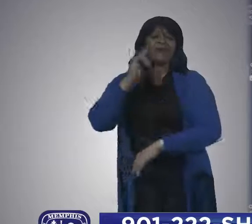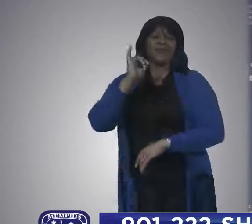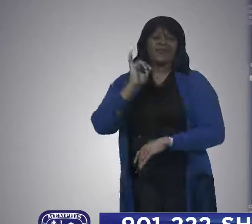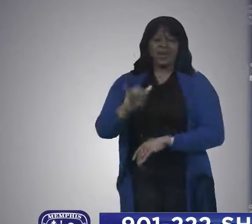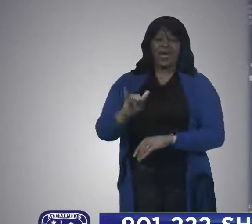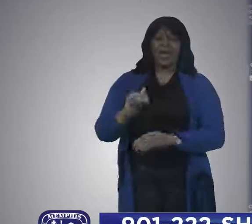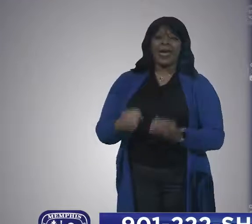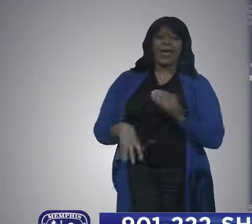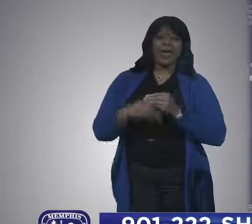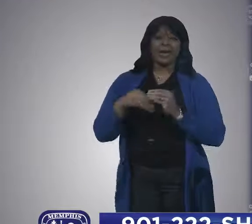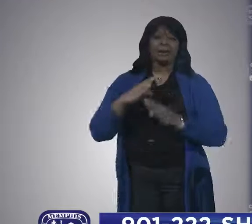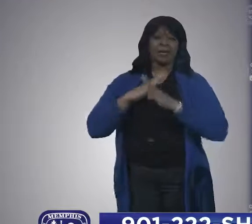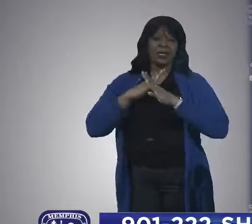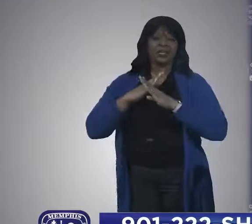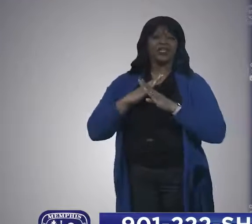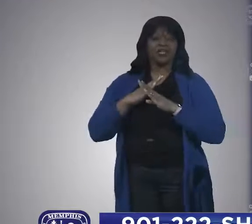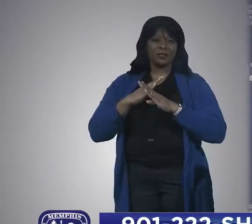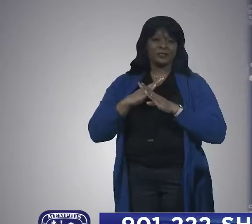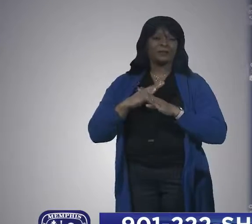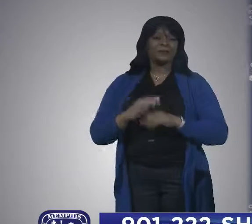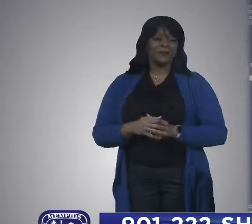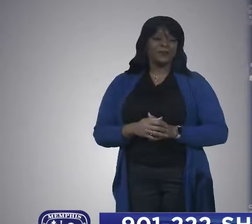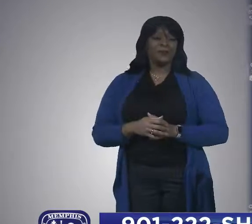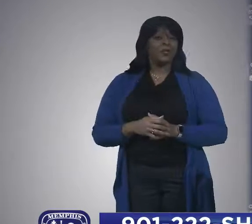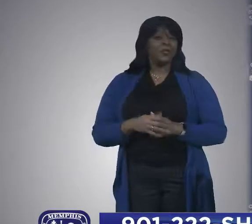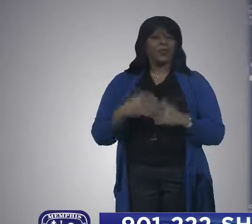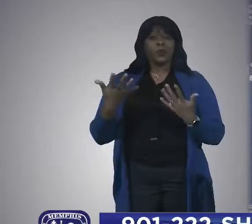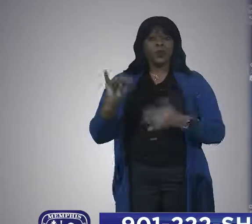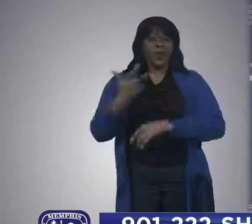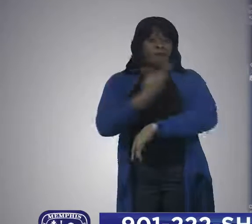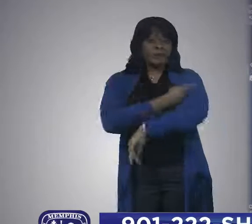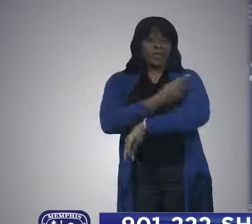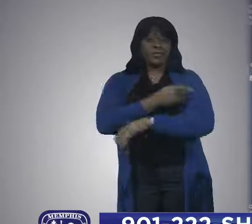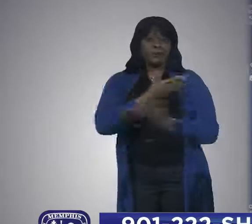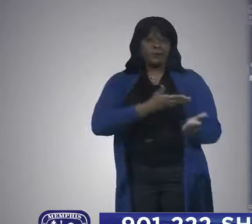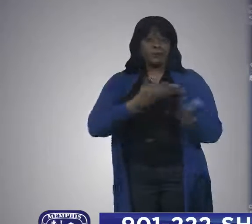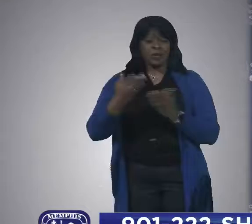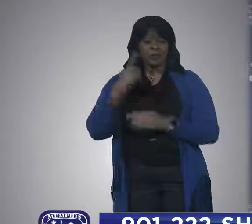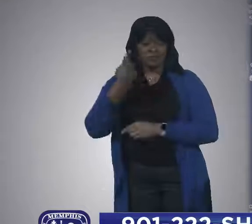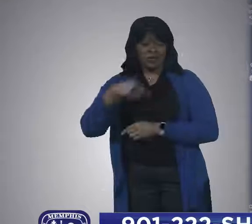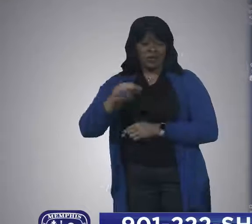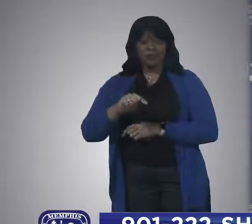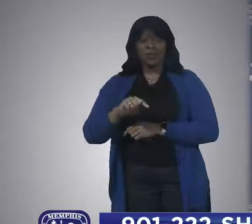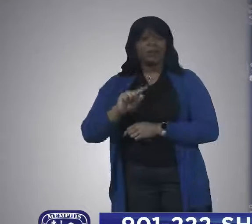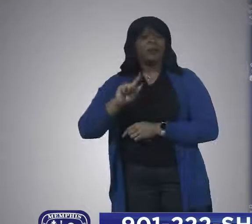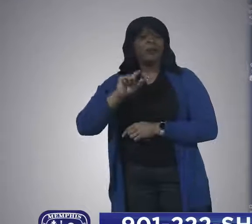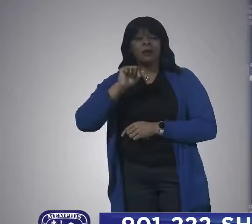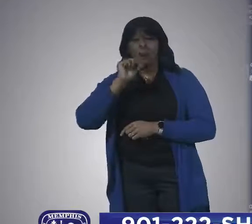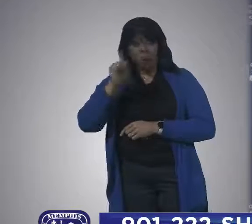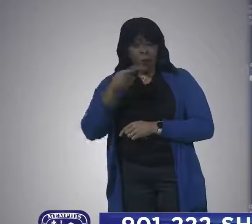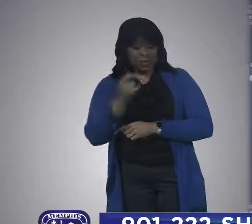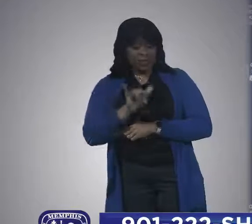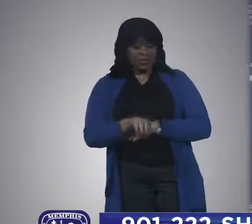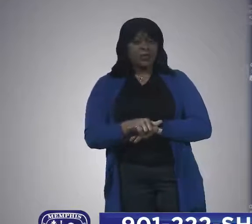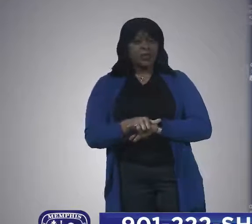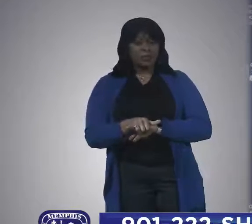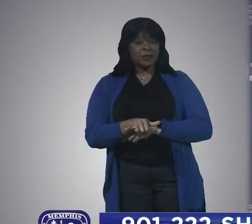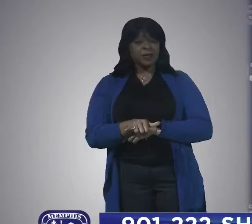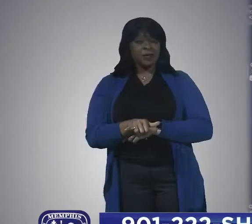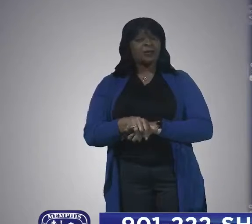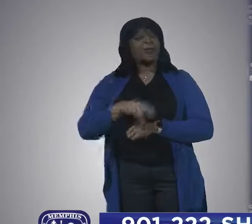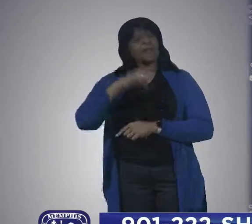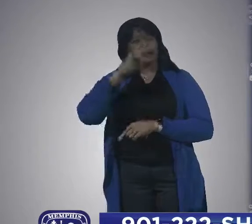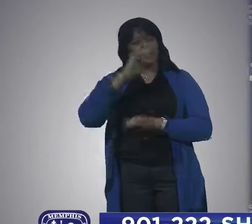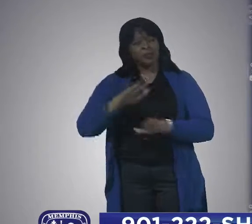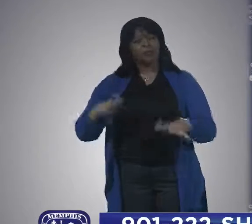additional protection and what vaccination brings. Not to mention that